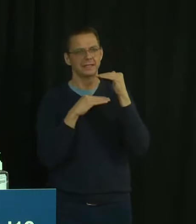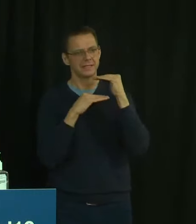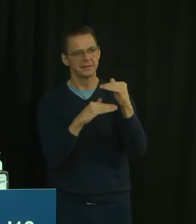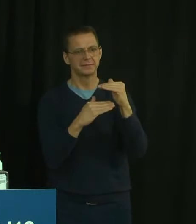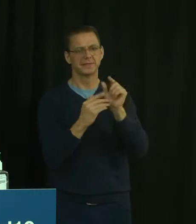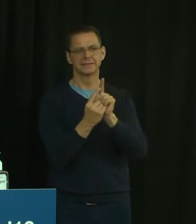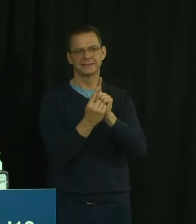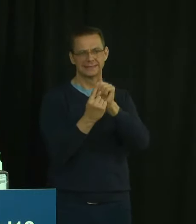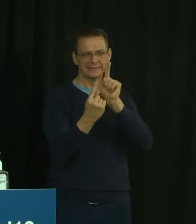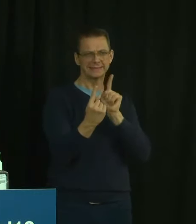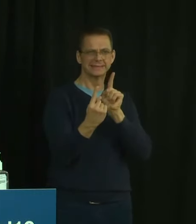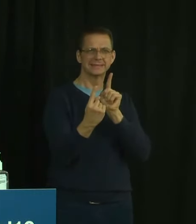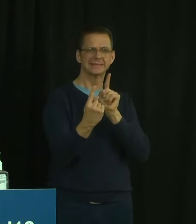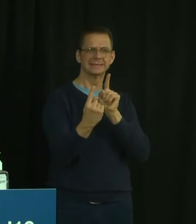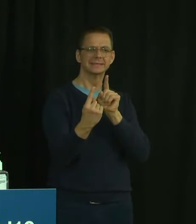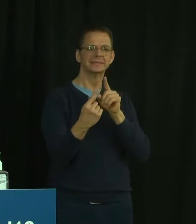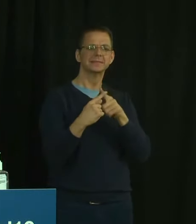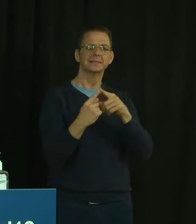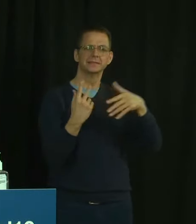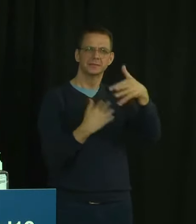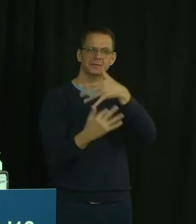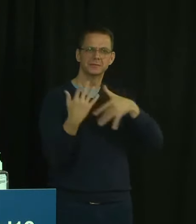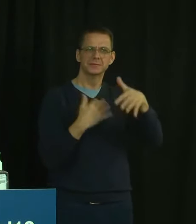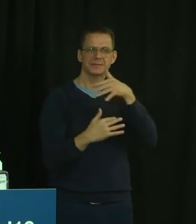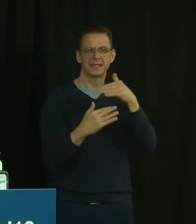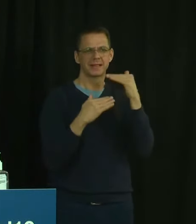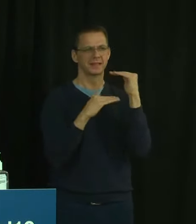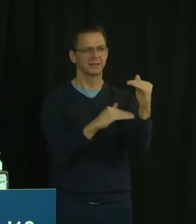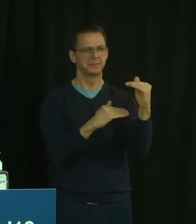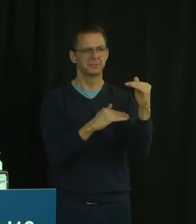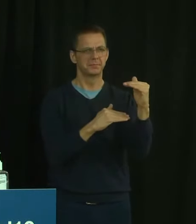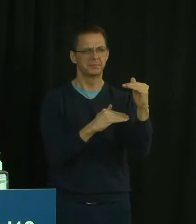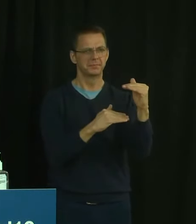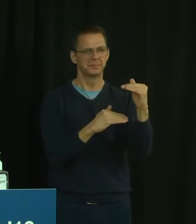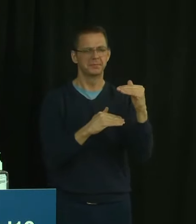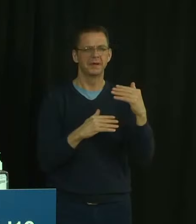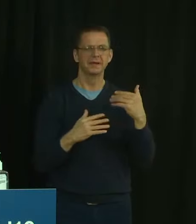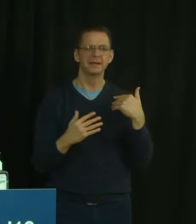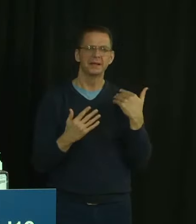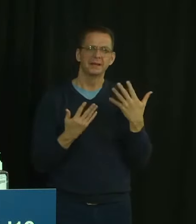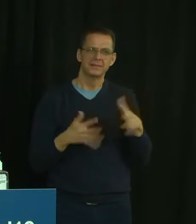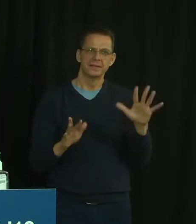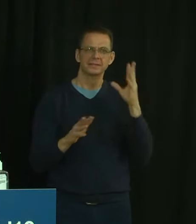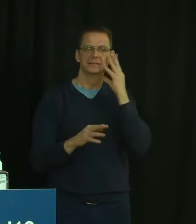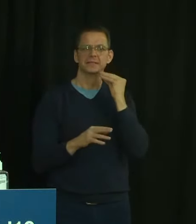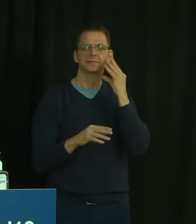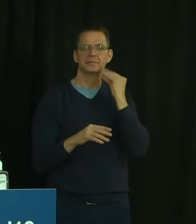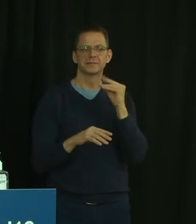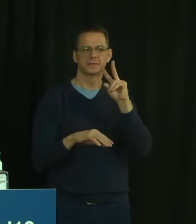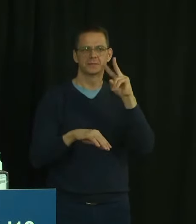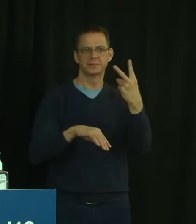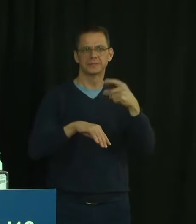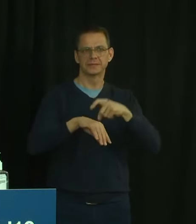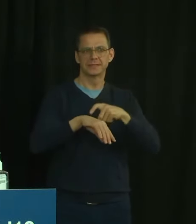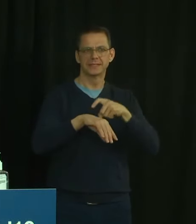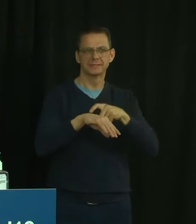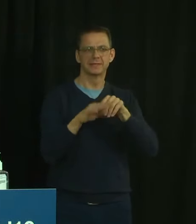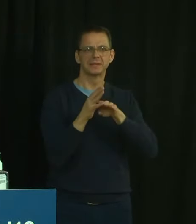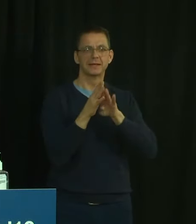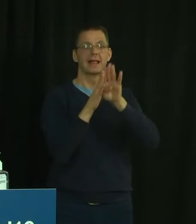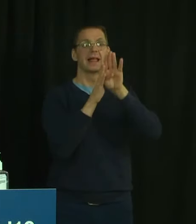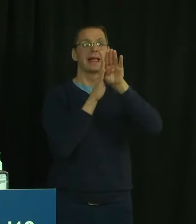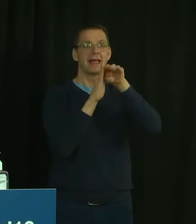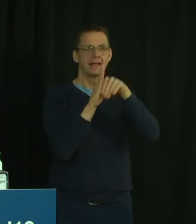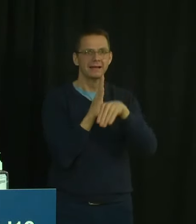other in our communities, and we can do it again. Thank you, and I'm happy to take questions. All right, we'll go to the phone